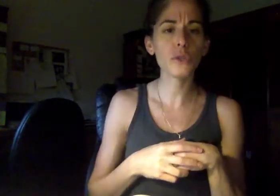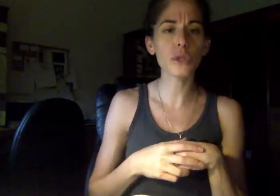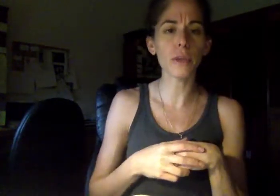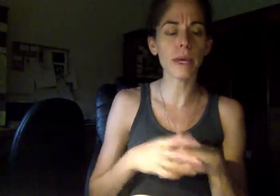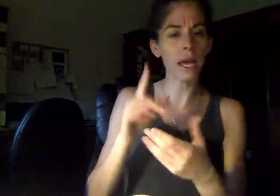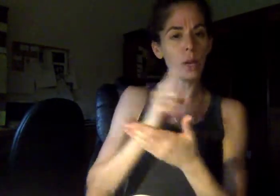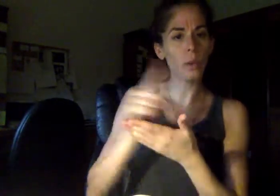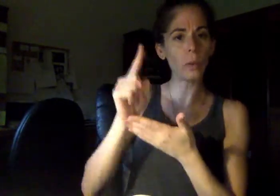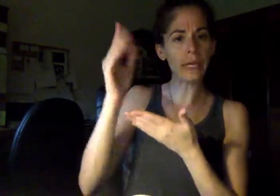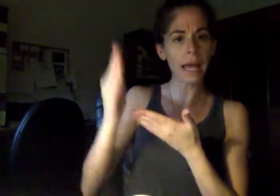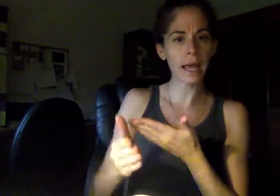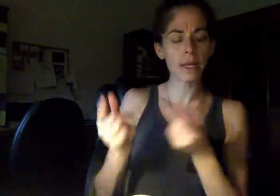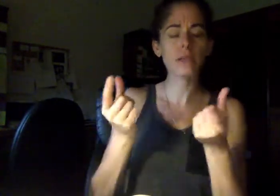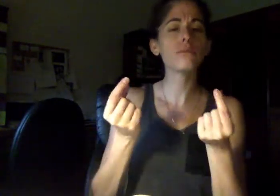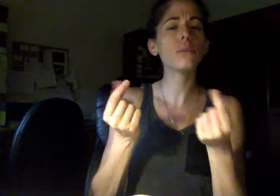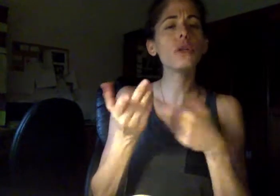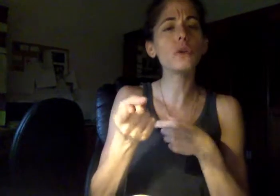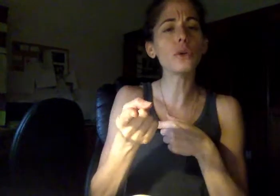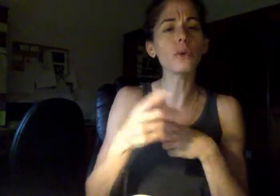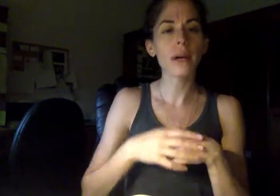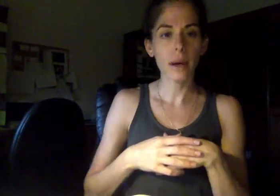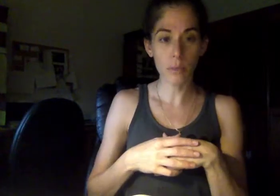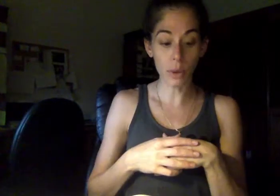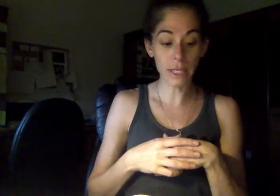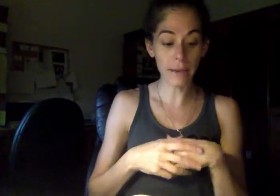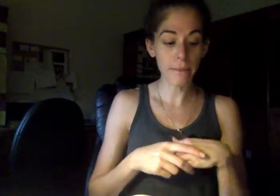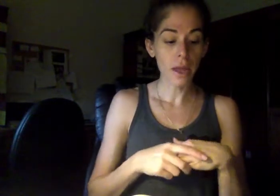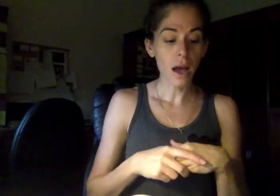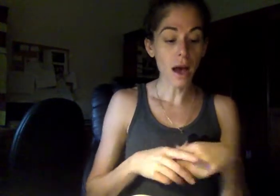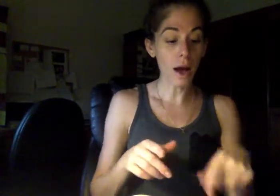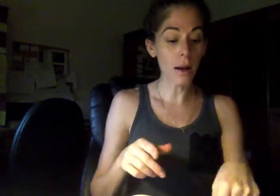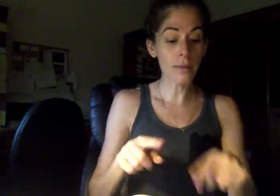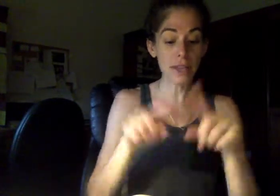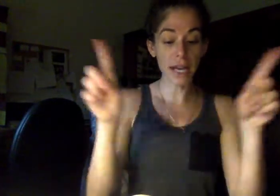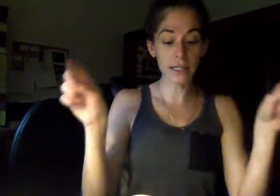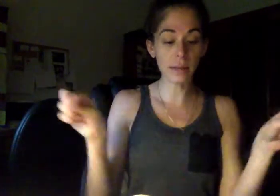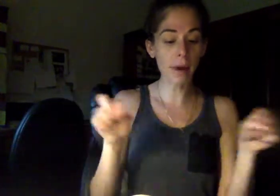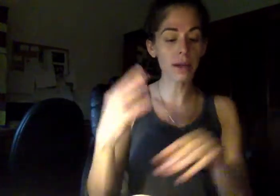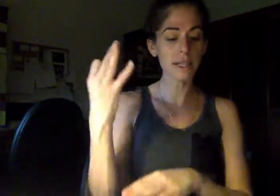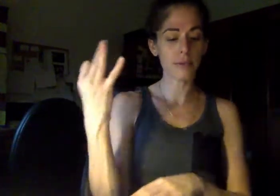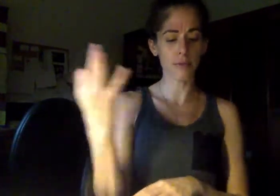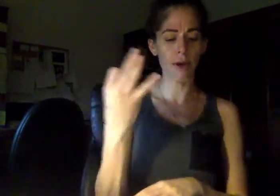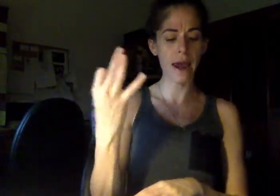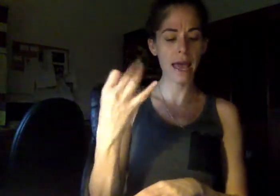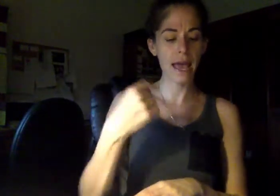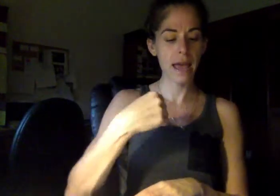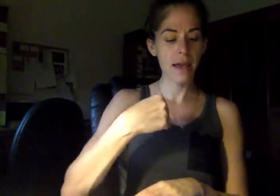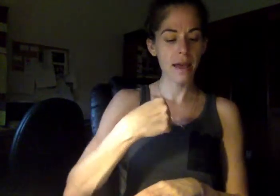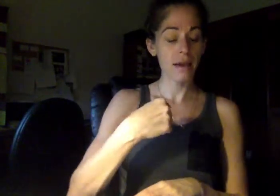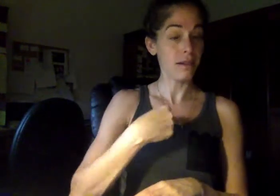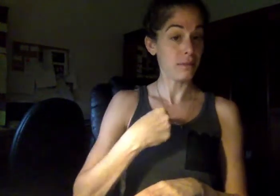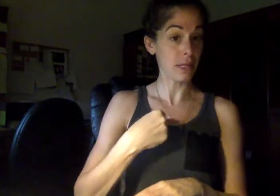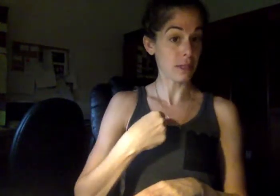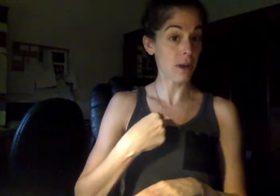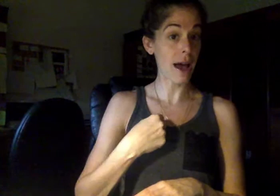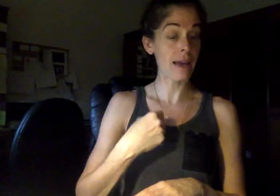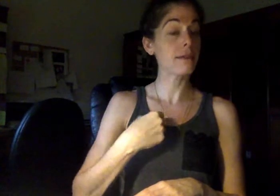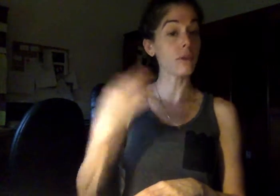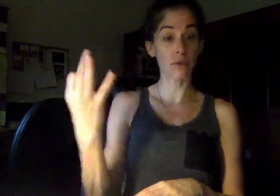during the weekend? Weekend, what do you do? Pointing. The next little box says Friday, me, so I. So